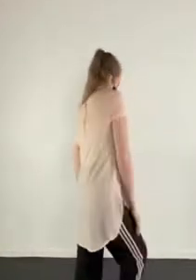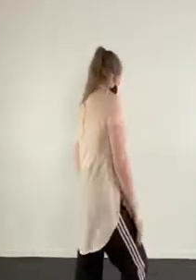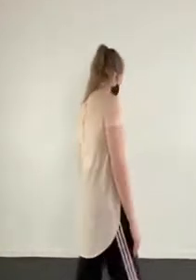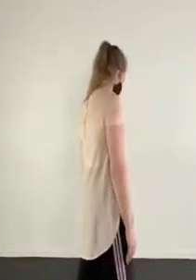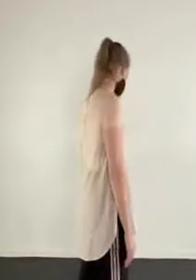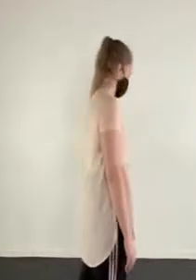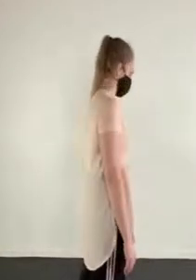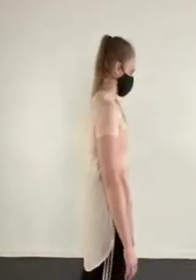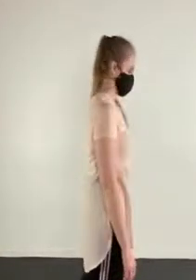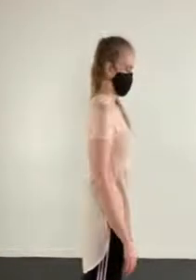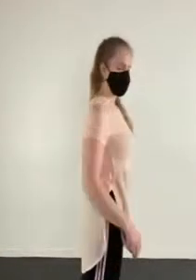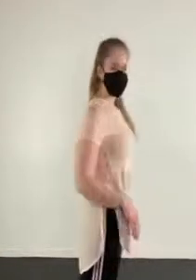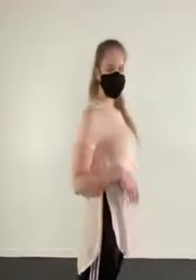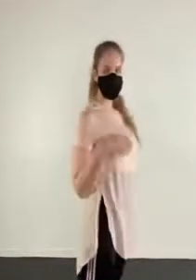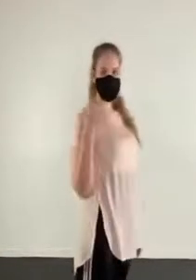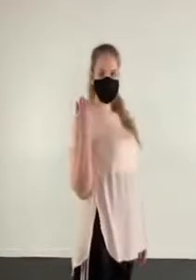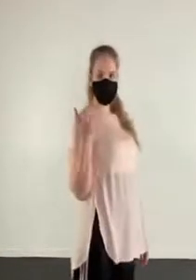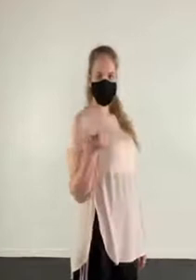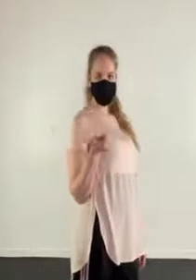angles.